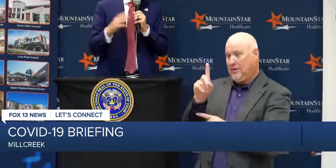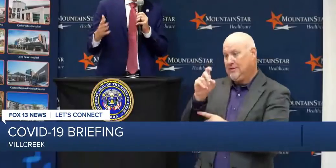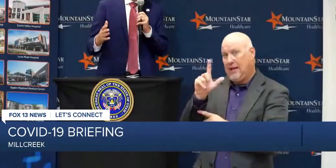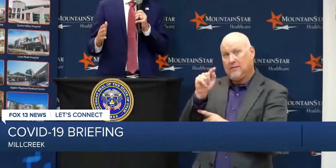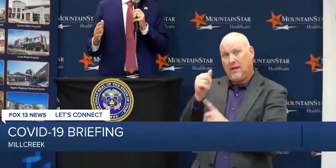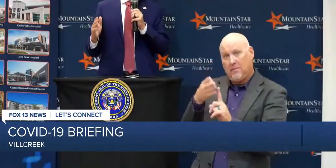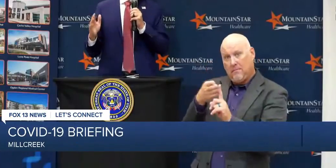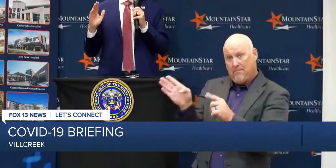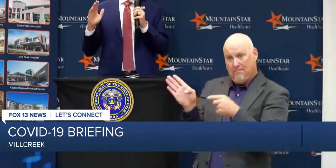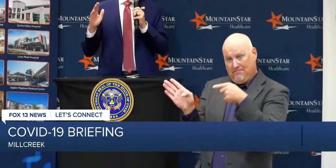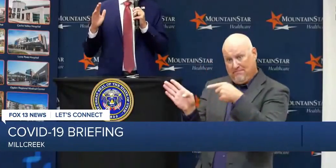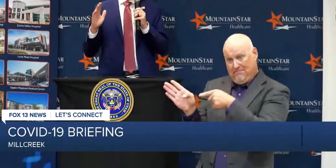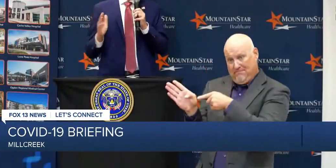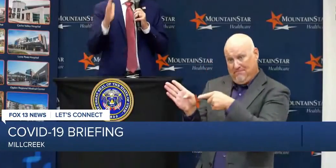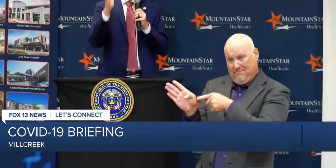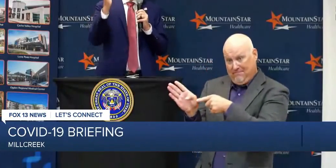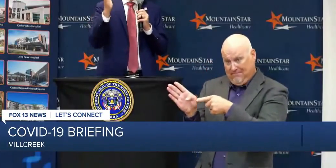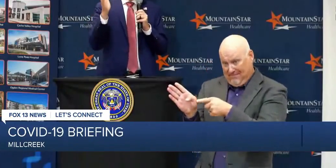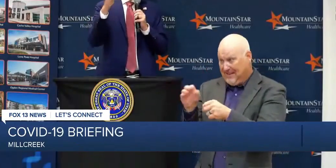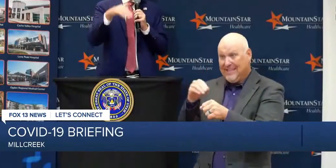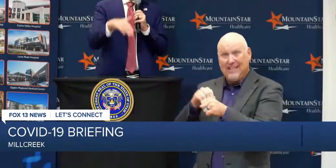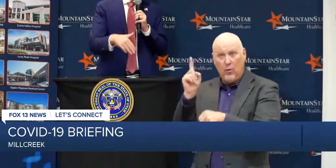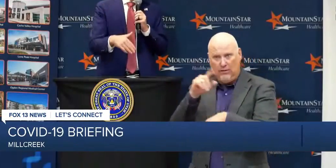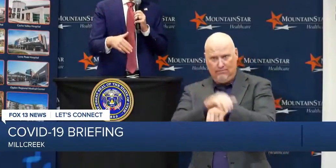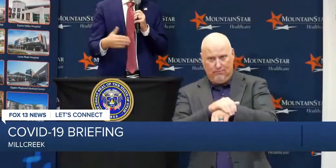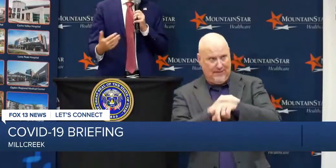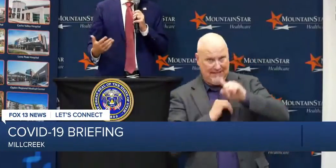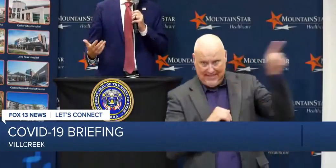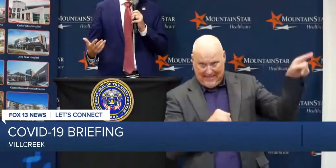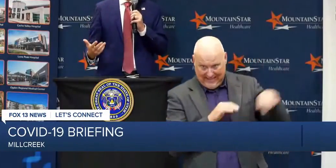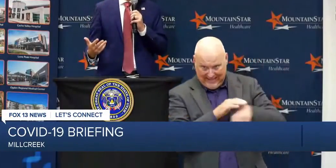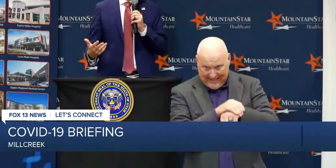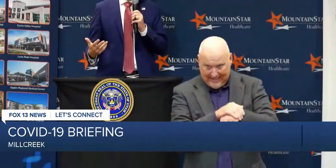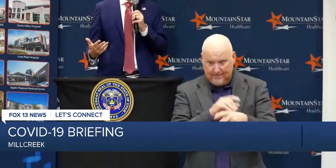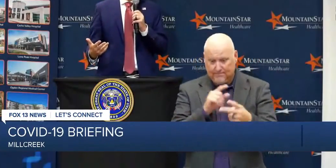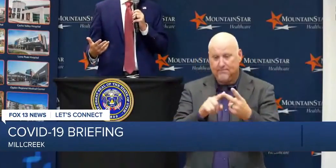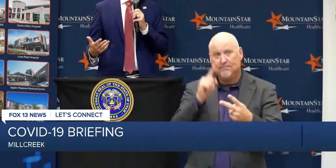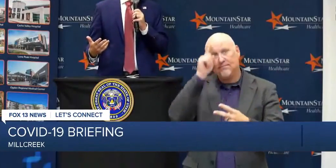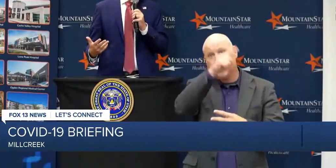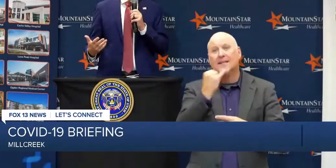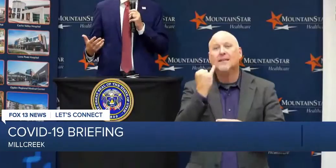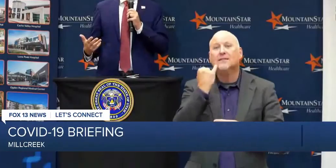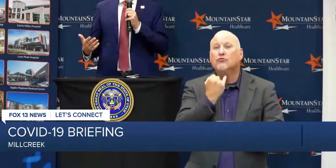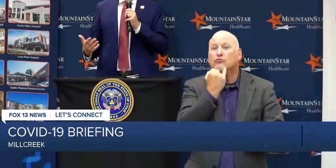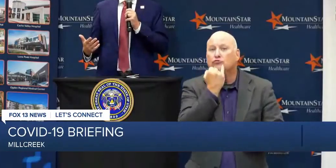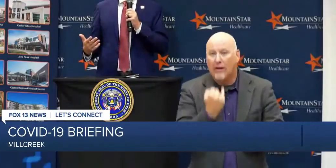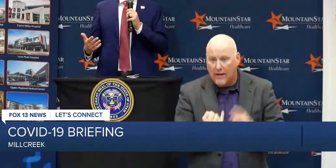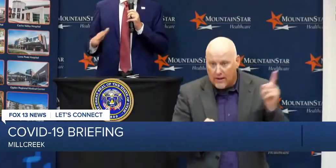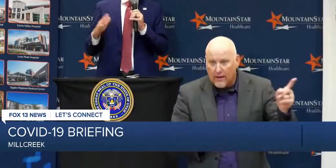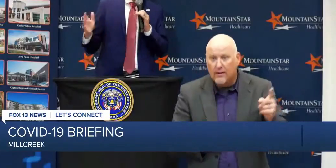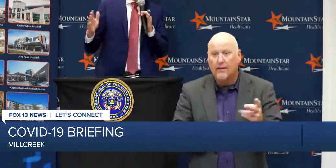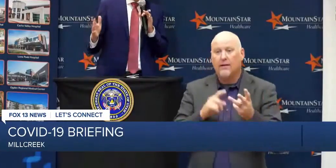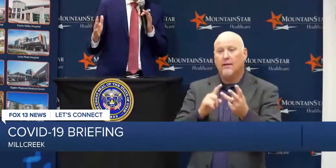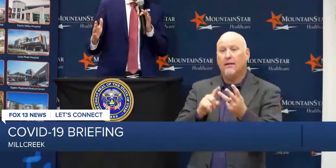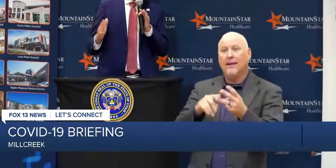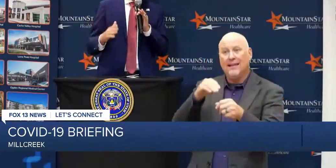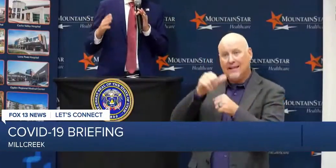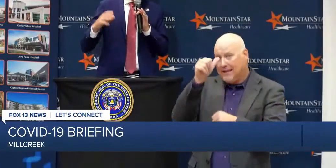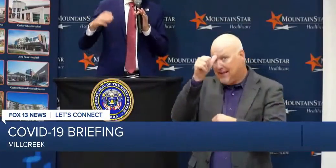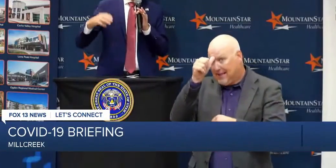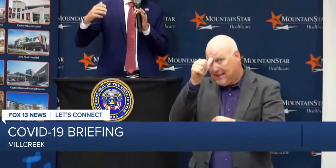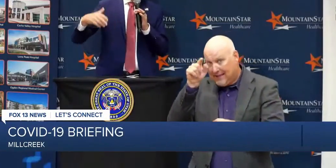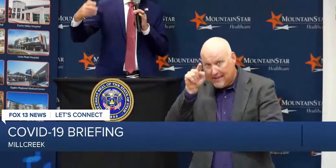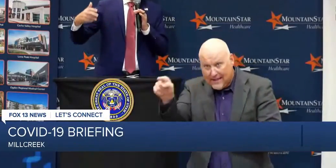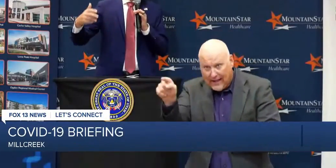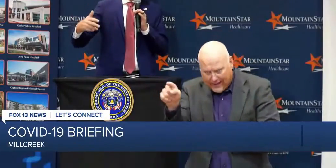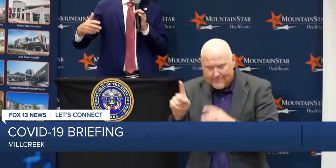in Israel, is that as quickly as it goes up, it turns around and starts going back down. And so no one knows exactly